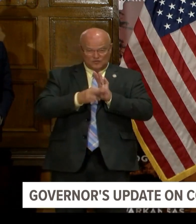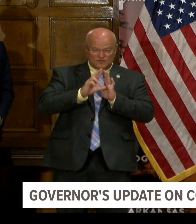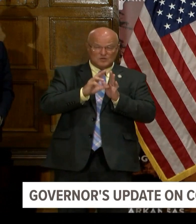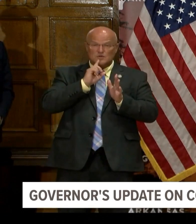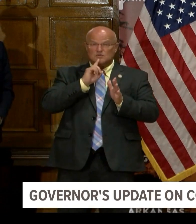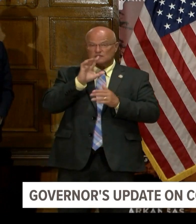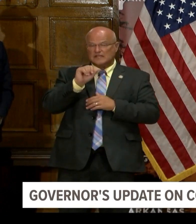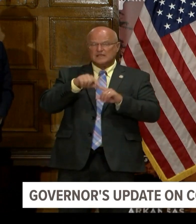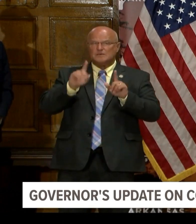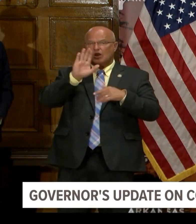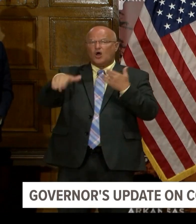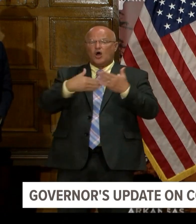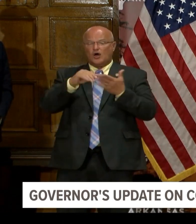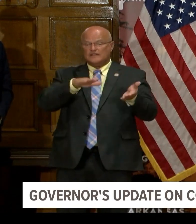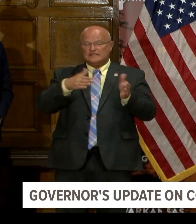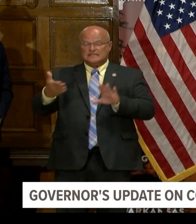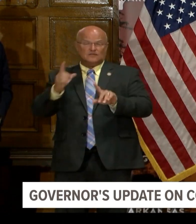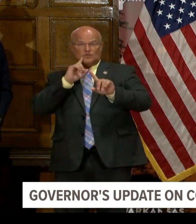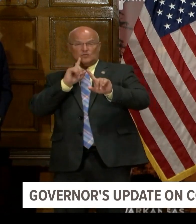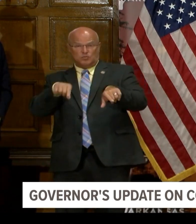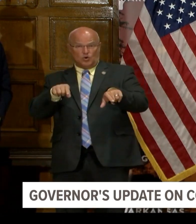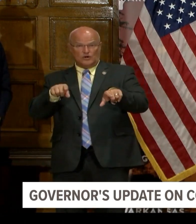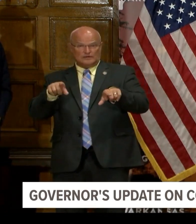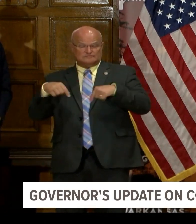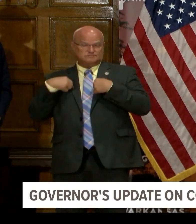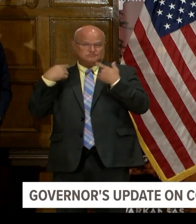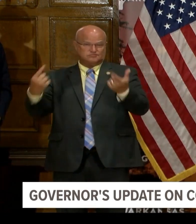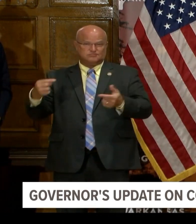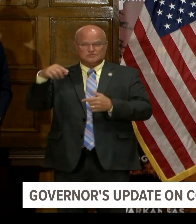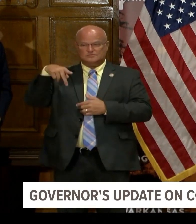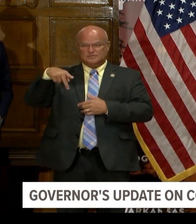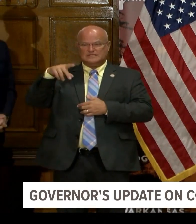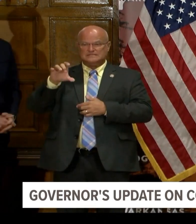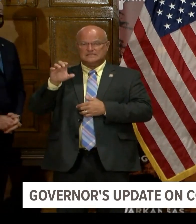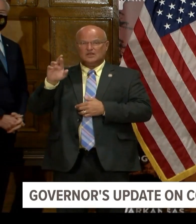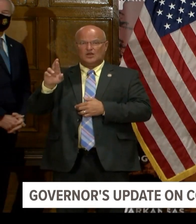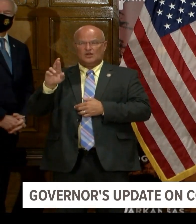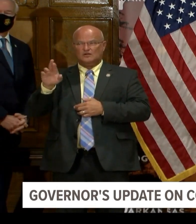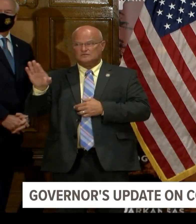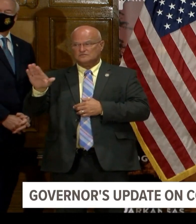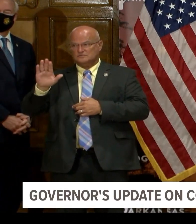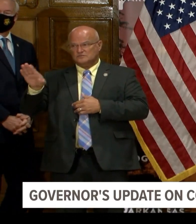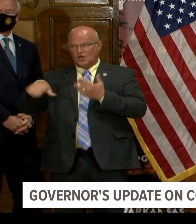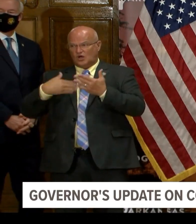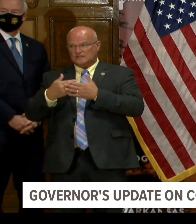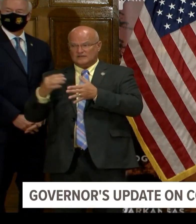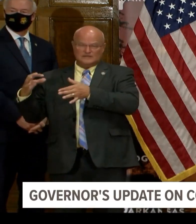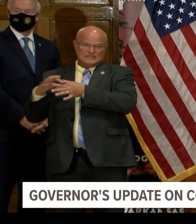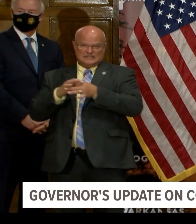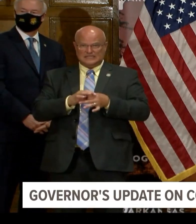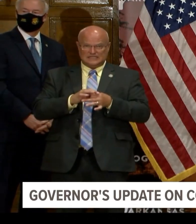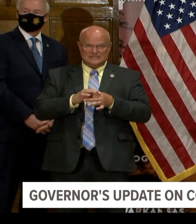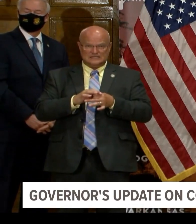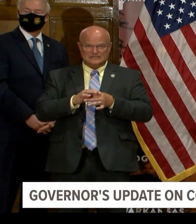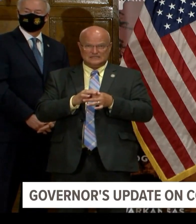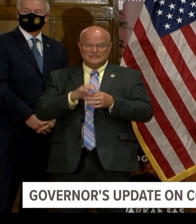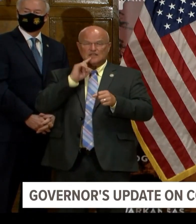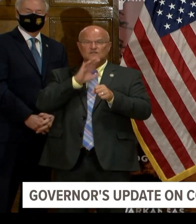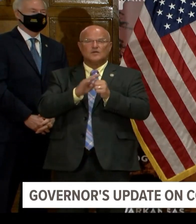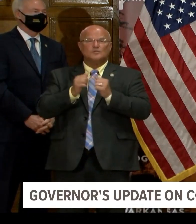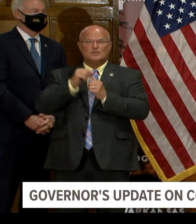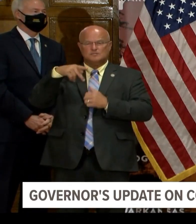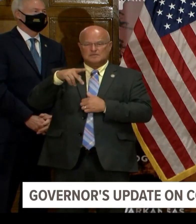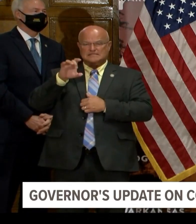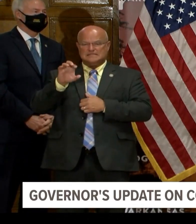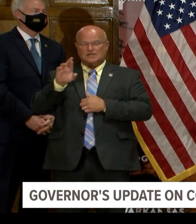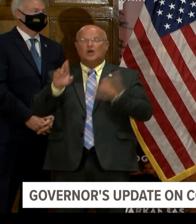But so far, all the deaths that we have reported out have been PCR confirmed. So all deaths have been confirmed with PCR? That